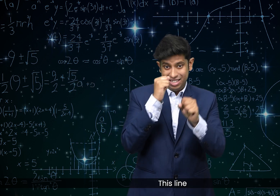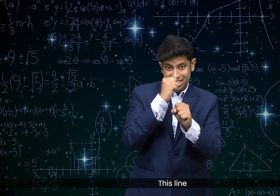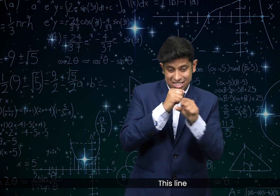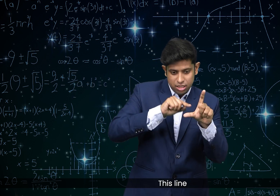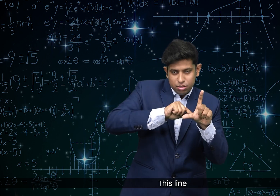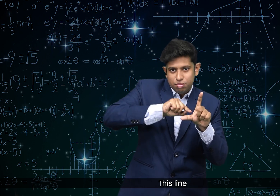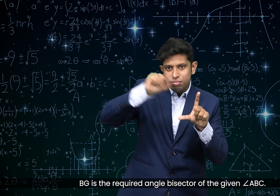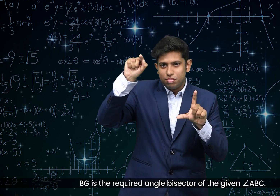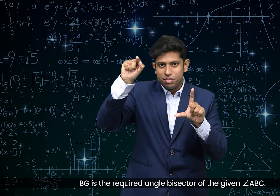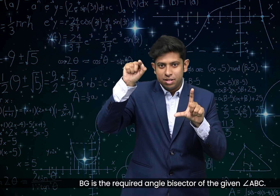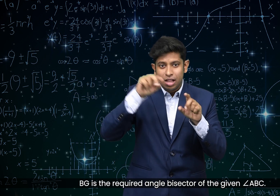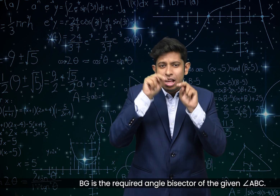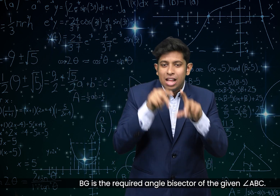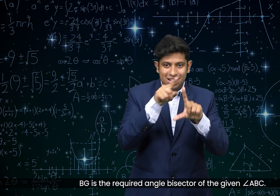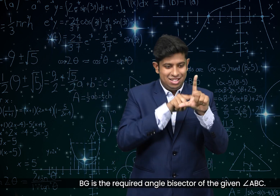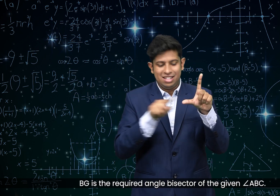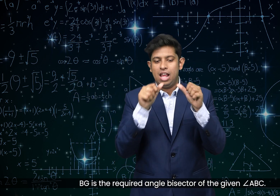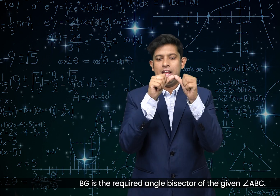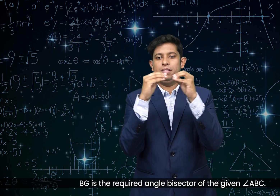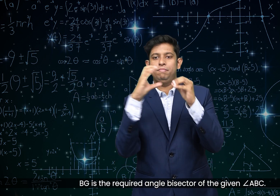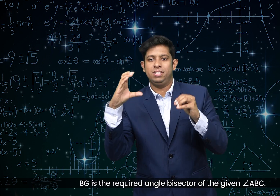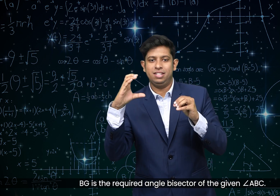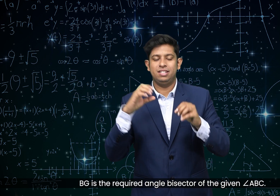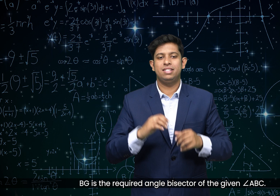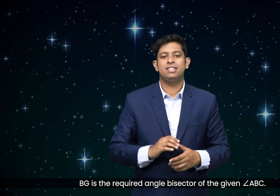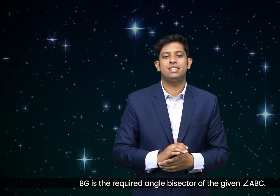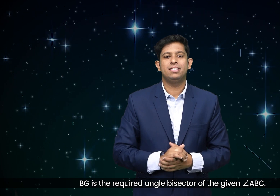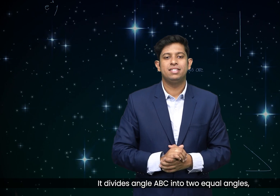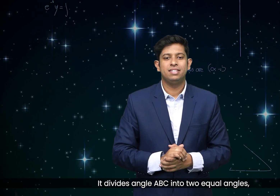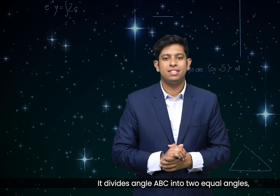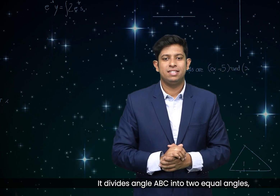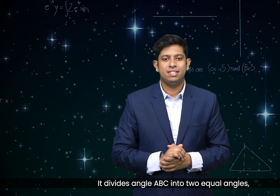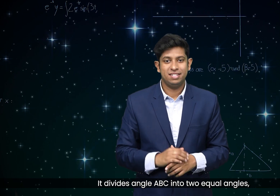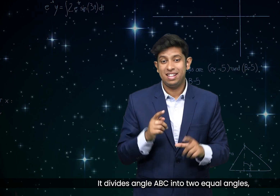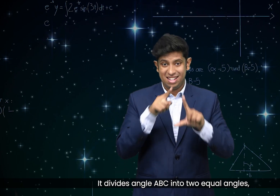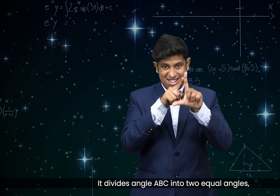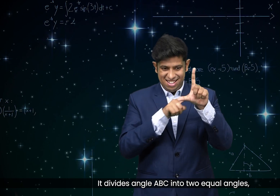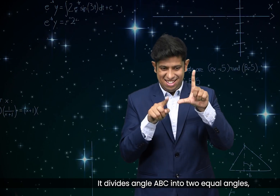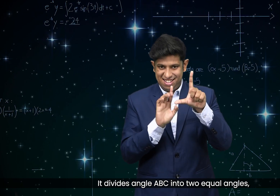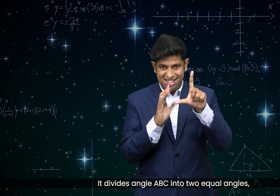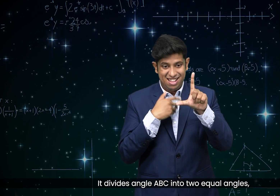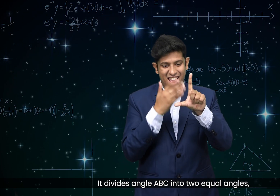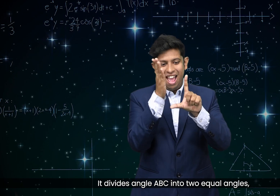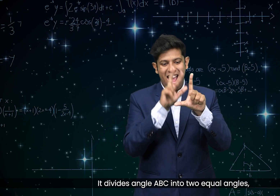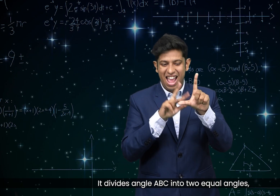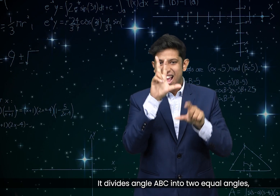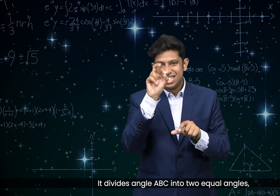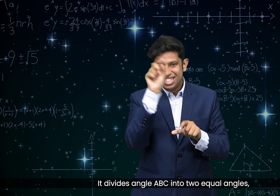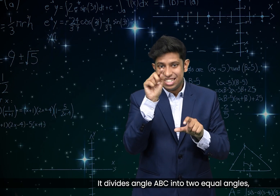This line BG is the required angle bisector of the given angle ABC. It divides angle ABC